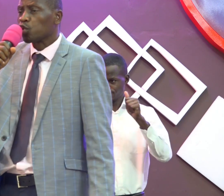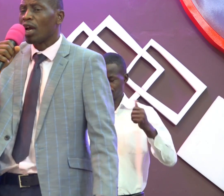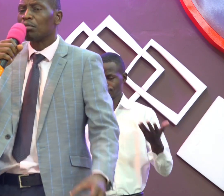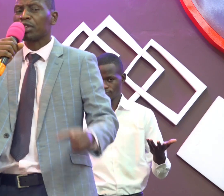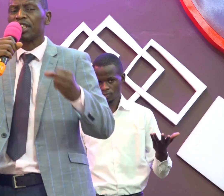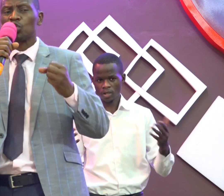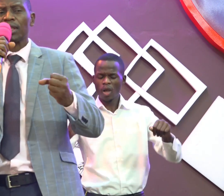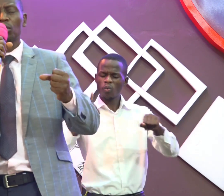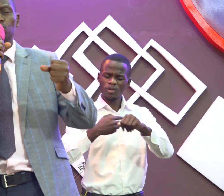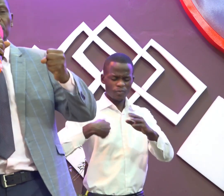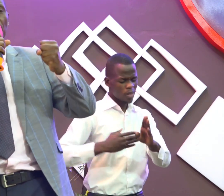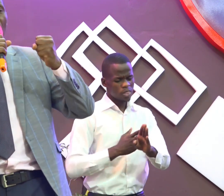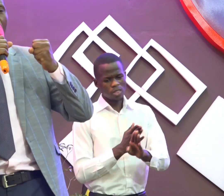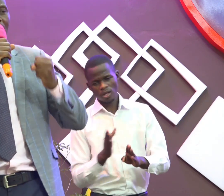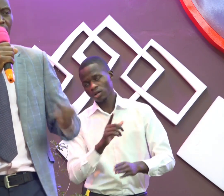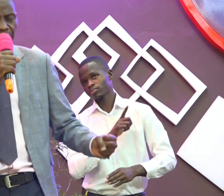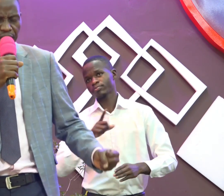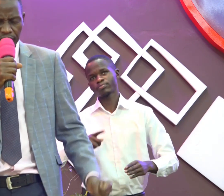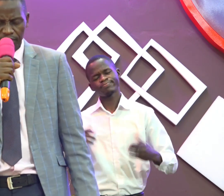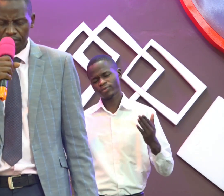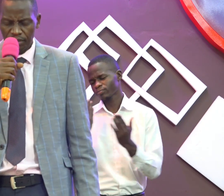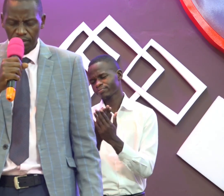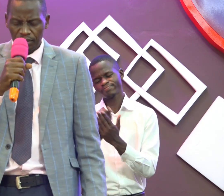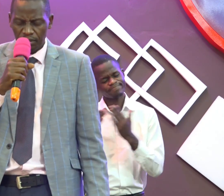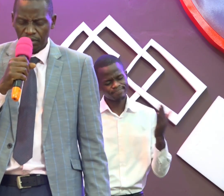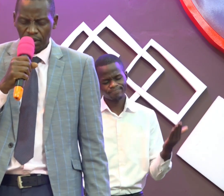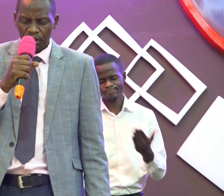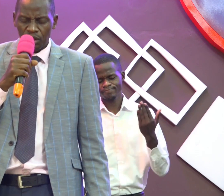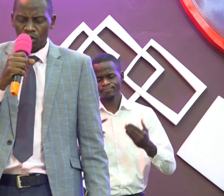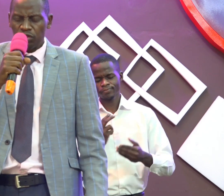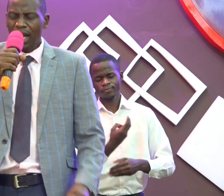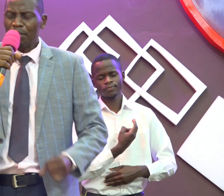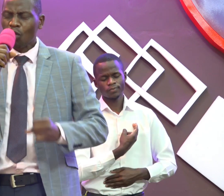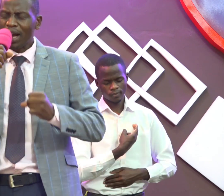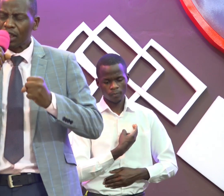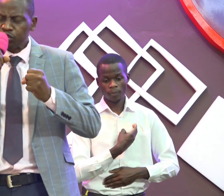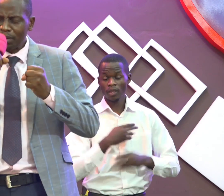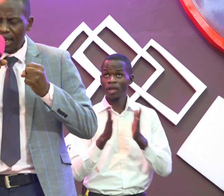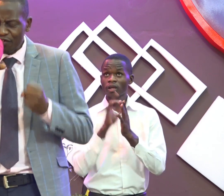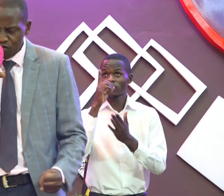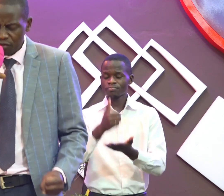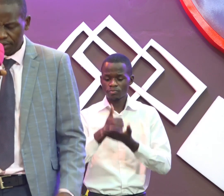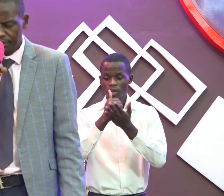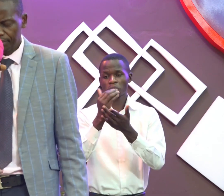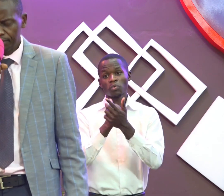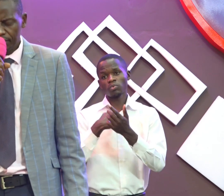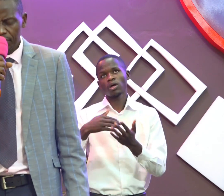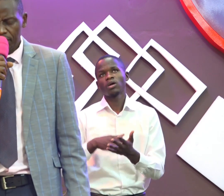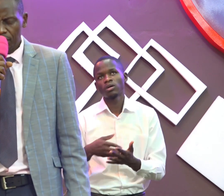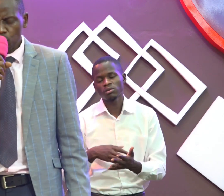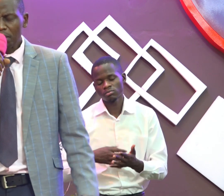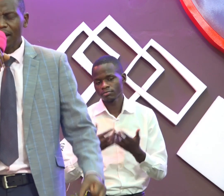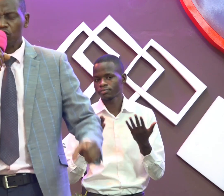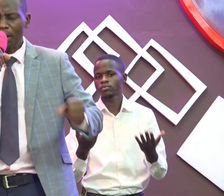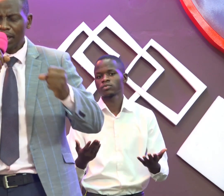heart. Wetuwebu kide tusabotu zemu amanye. We ask you to encourage us where we've lost courage. Tuyambe kubanga tuli banafu. Help us for